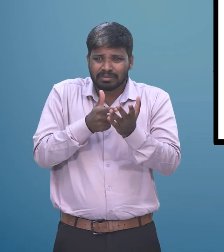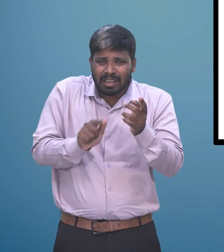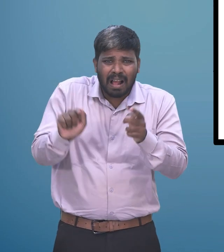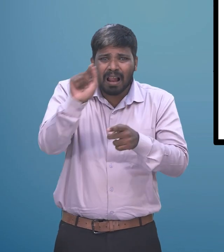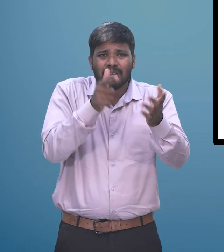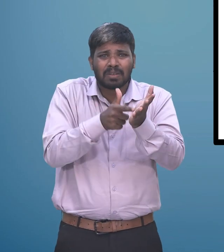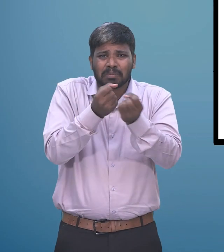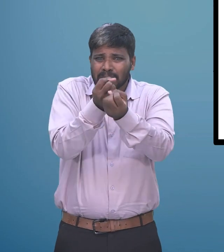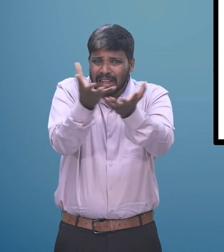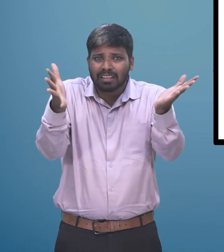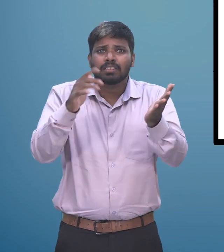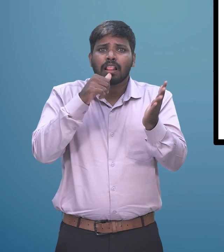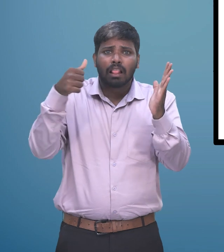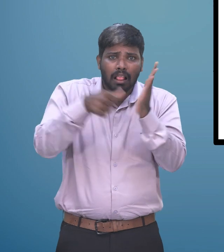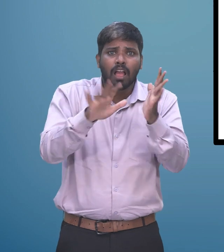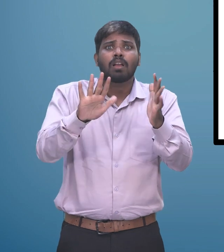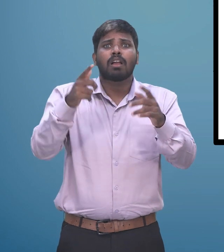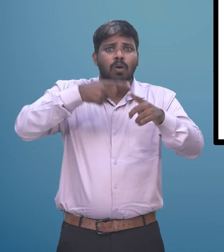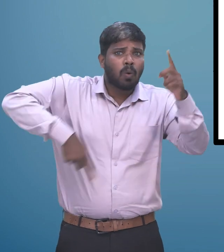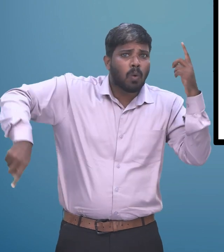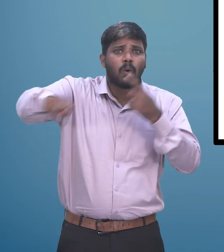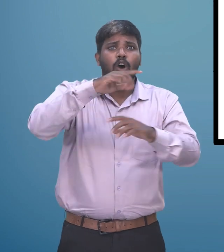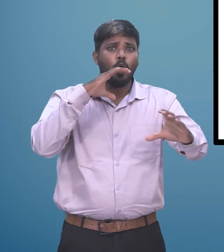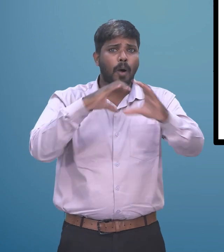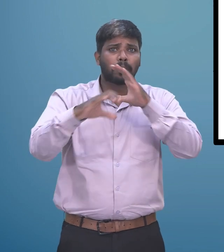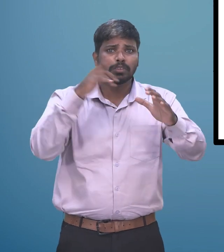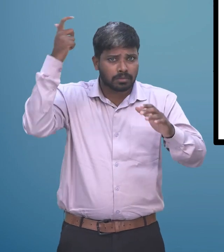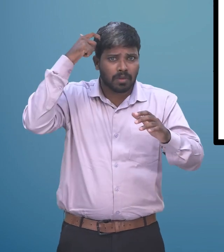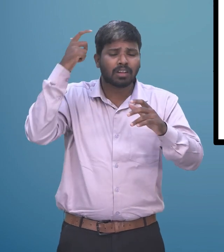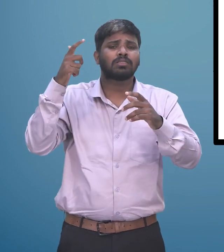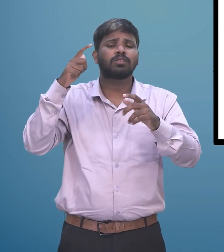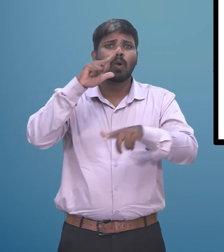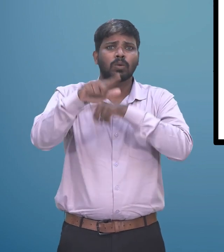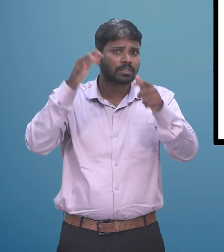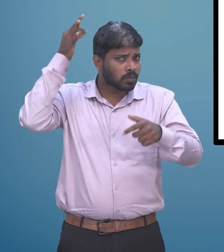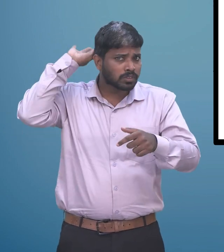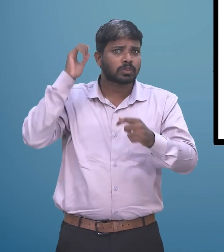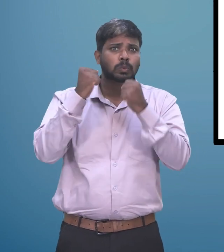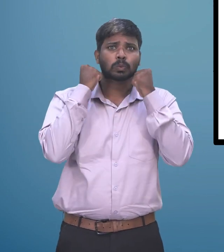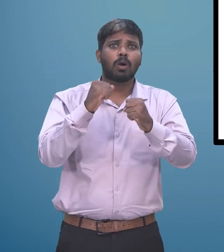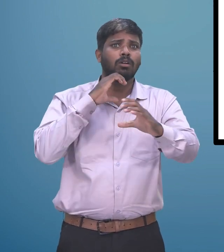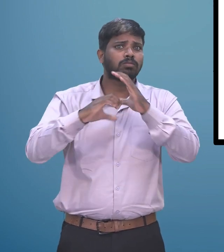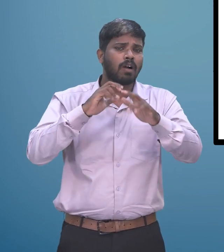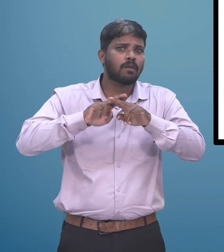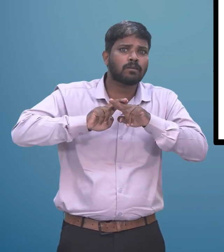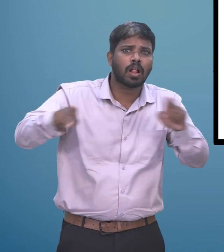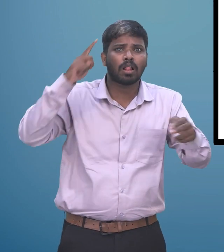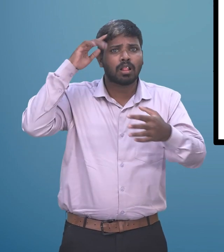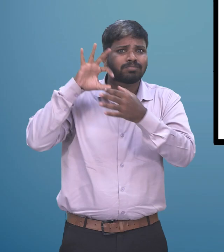Illiterate villagers would know hundreds of verses by heart, and their conversation would be full of references to